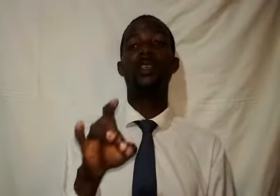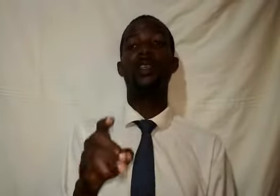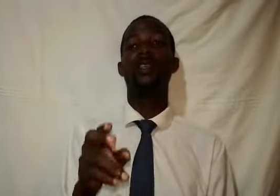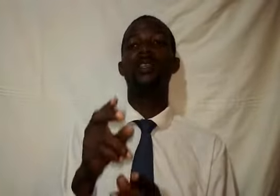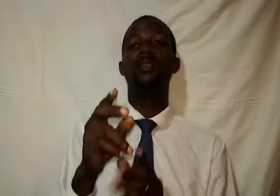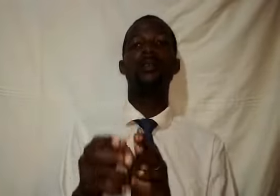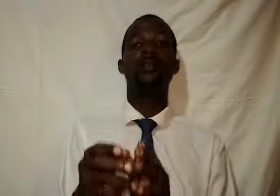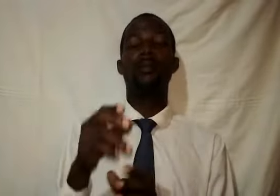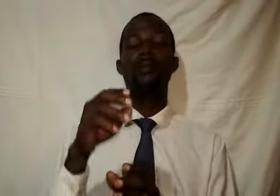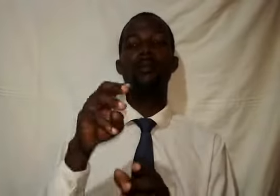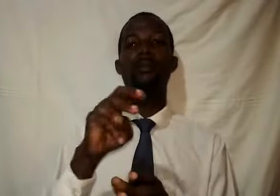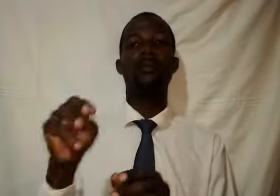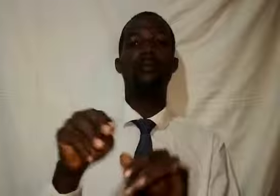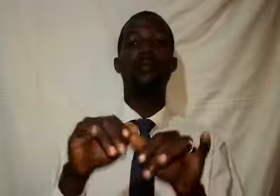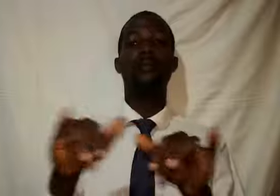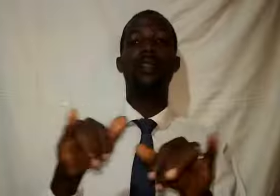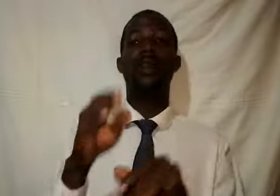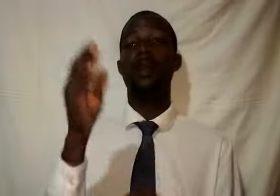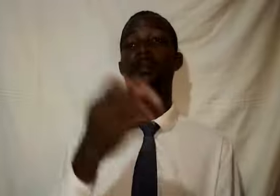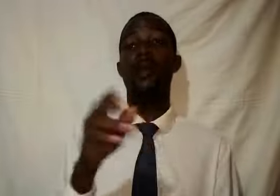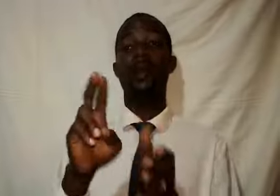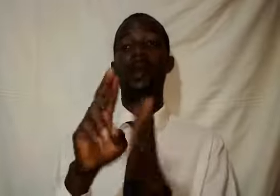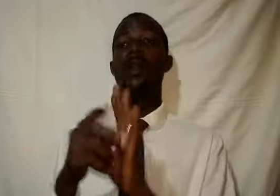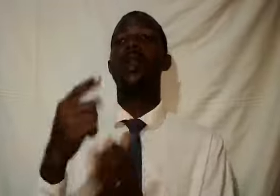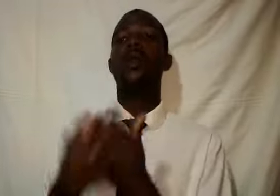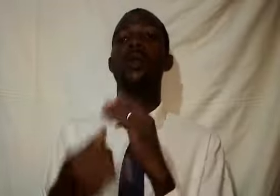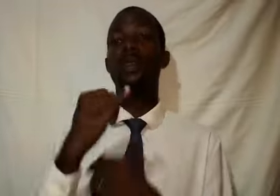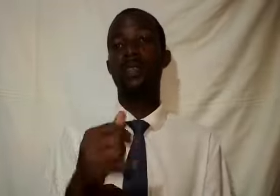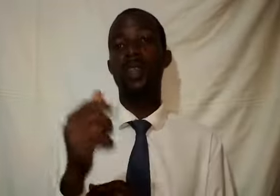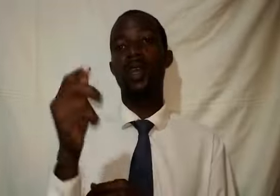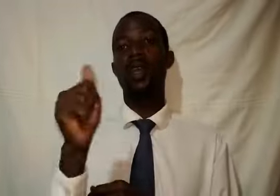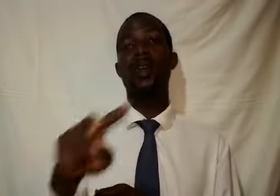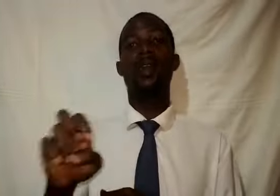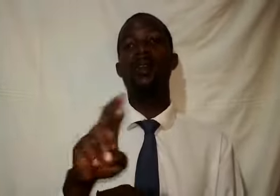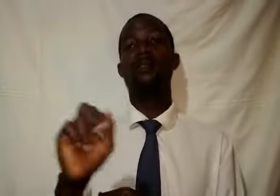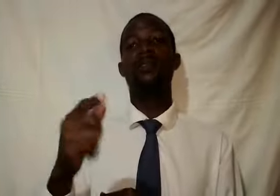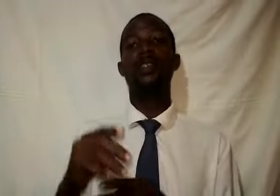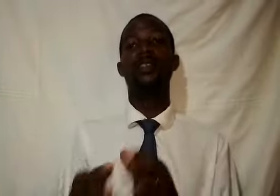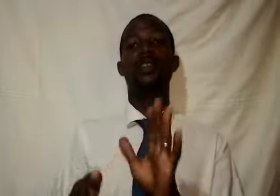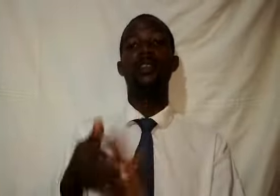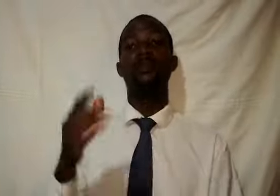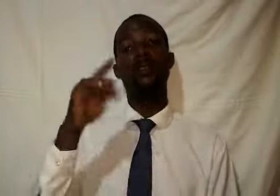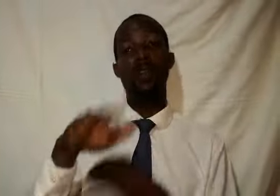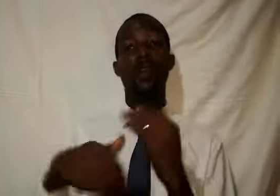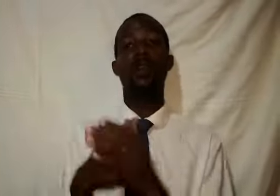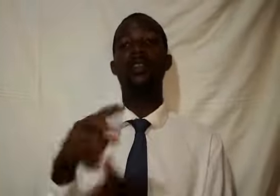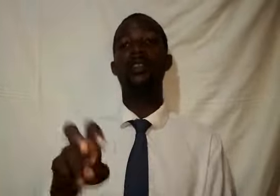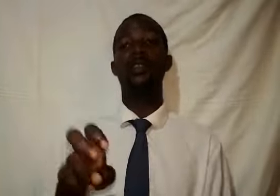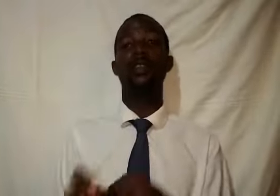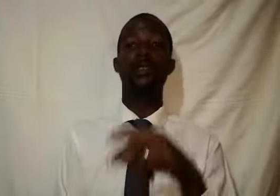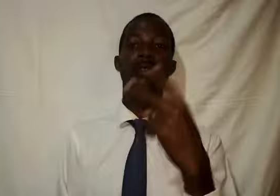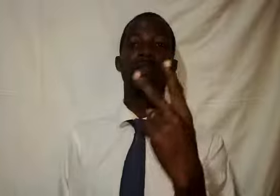hour. What was her average speed for the whole journey? 2.